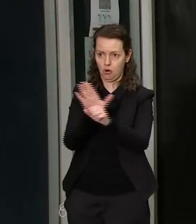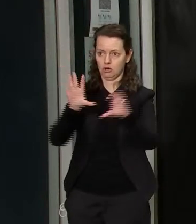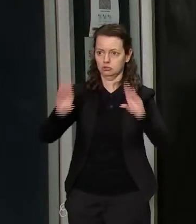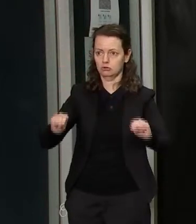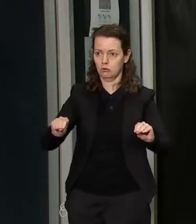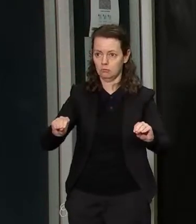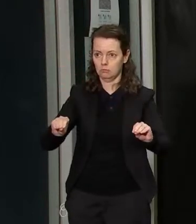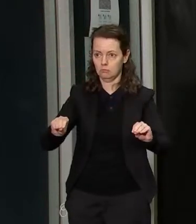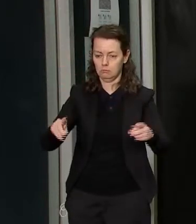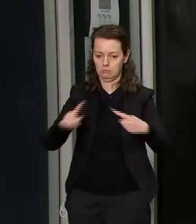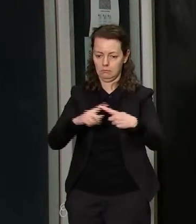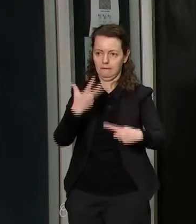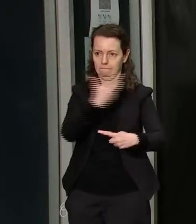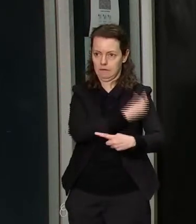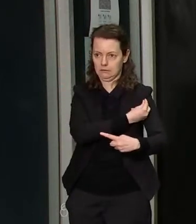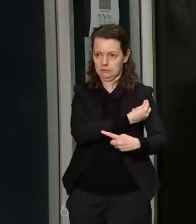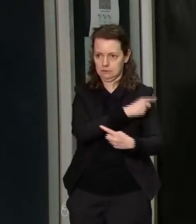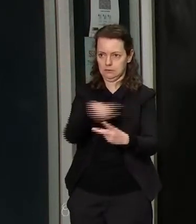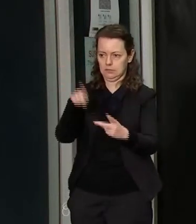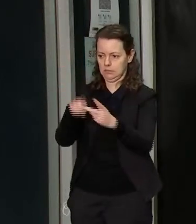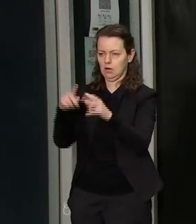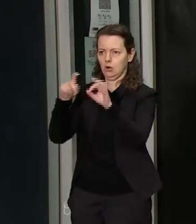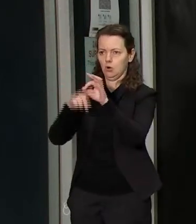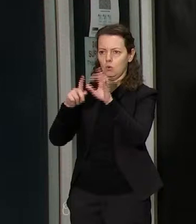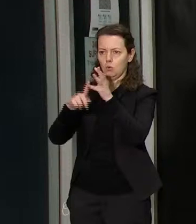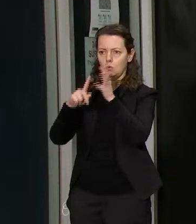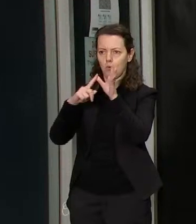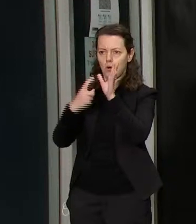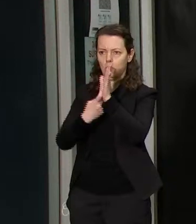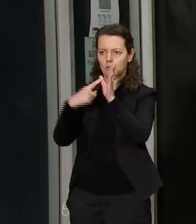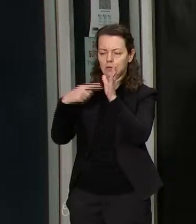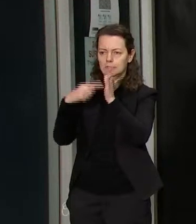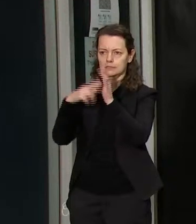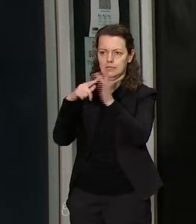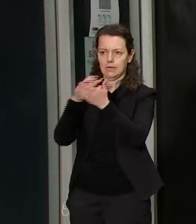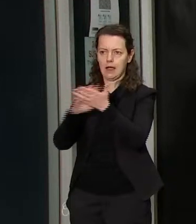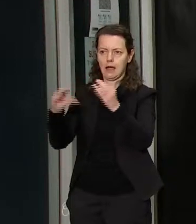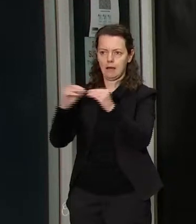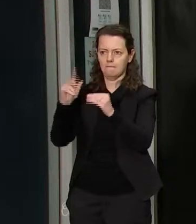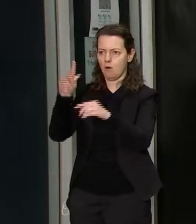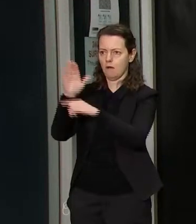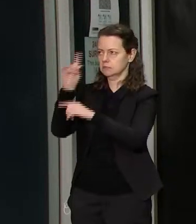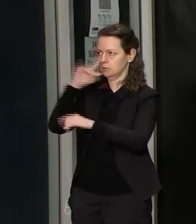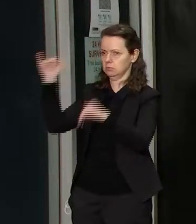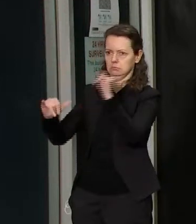having purpose-built quarantine facilities for our highest risk individuals. That